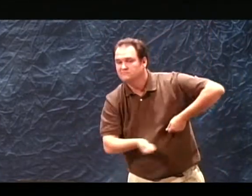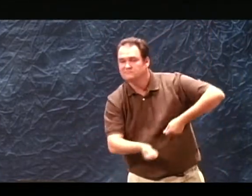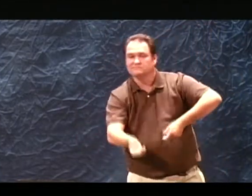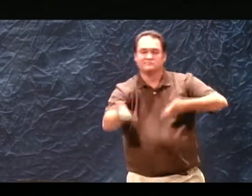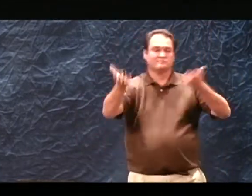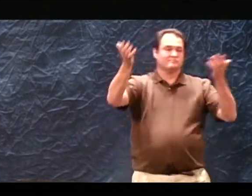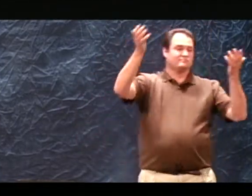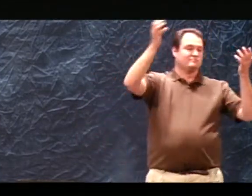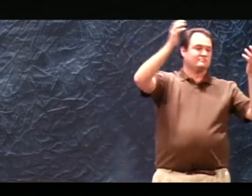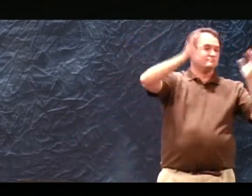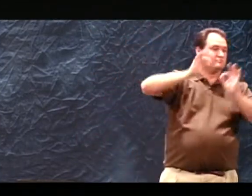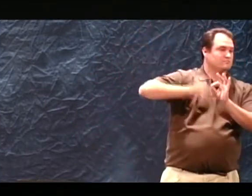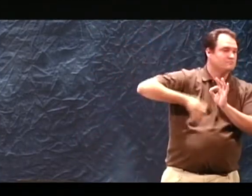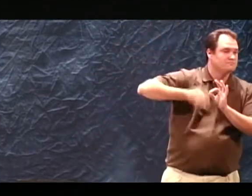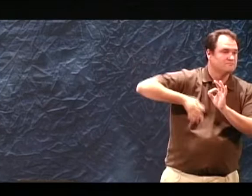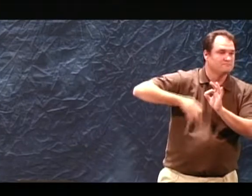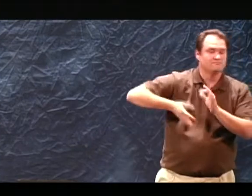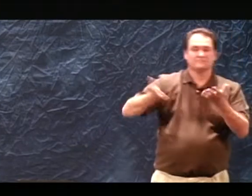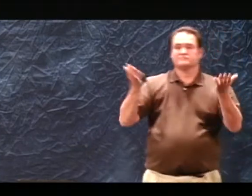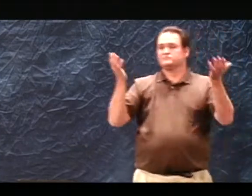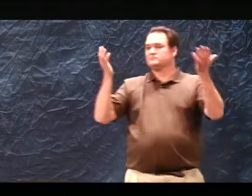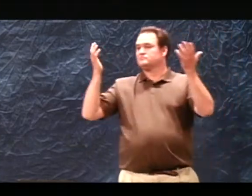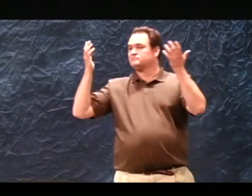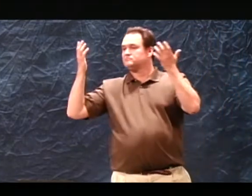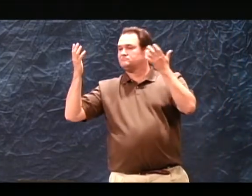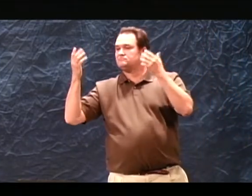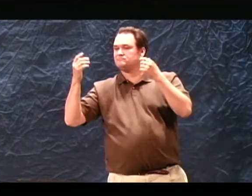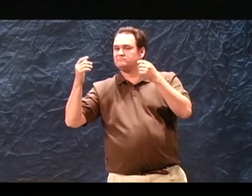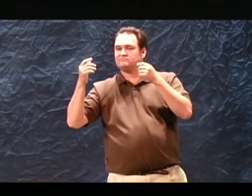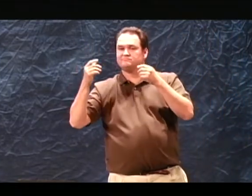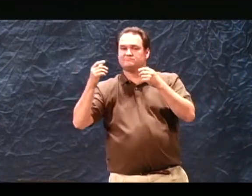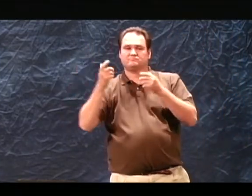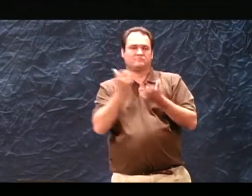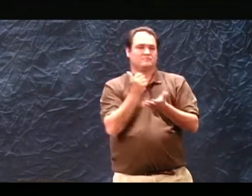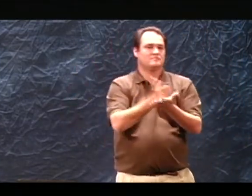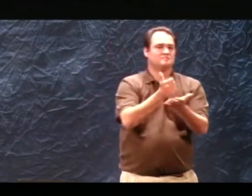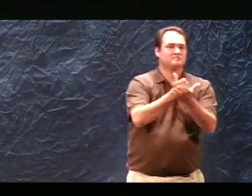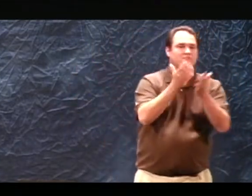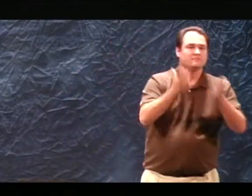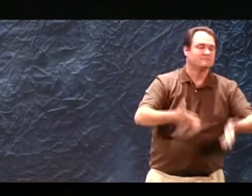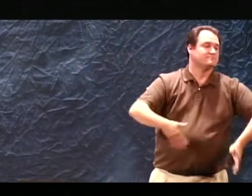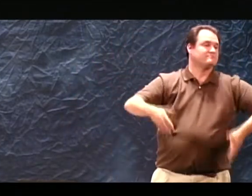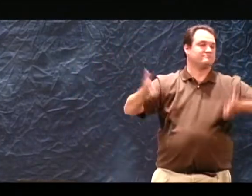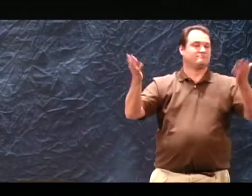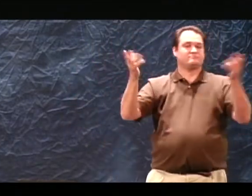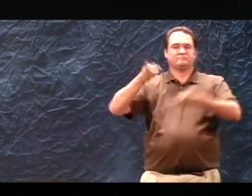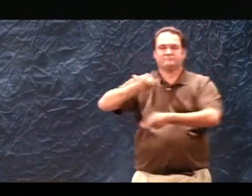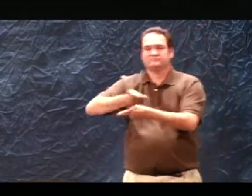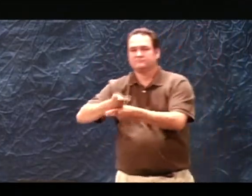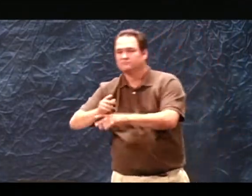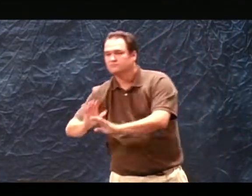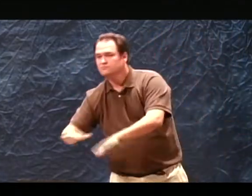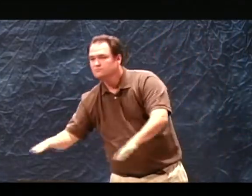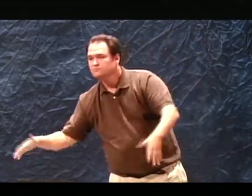pastors some elders we have janitors interpreters those who can give some